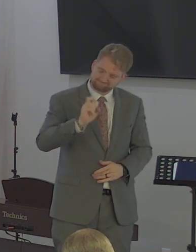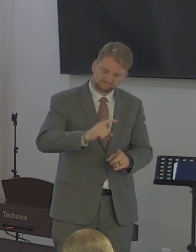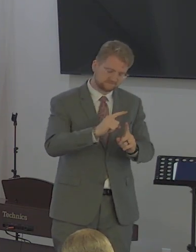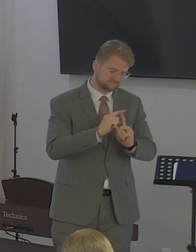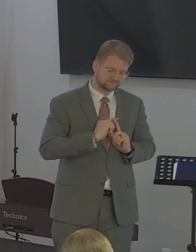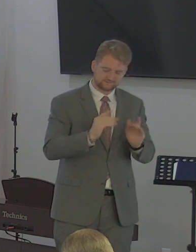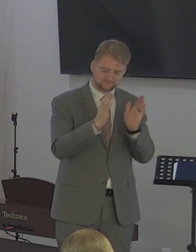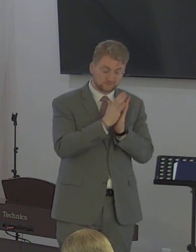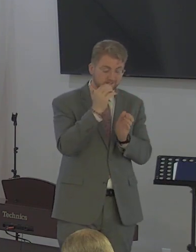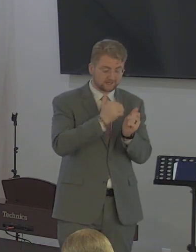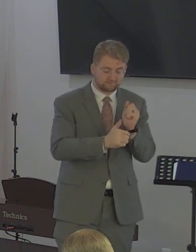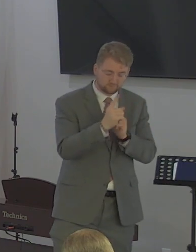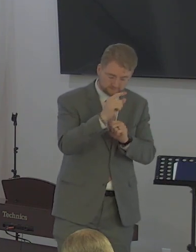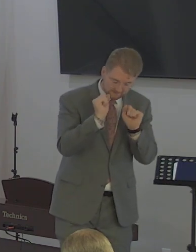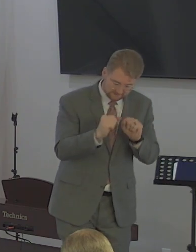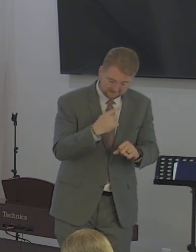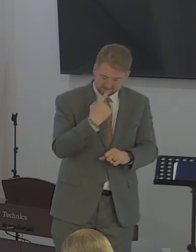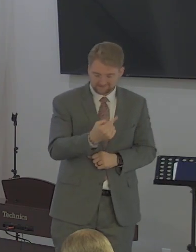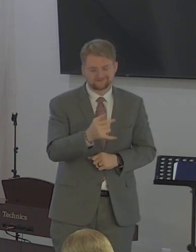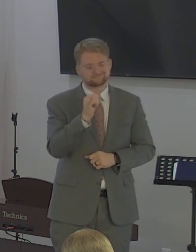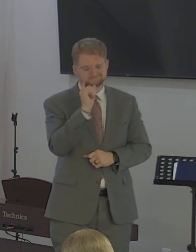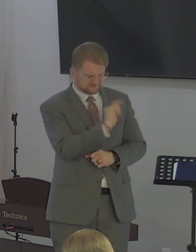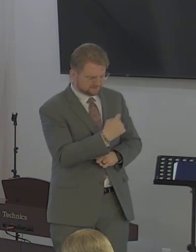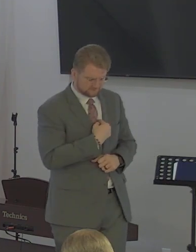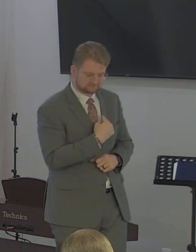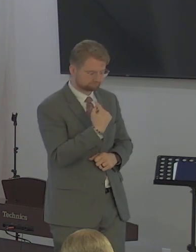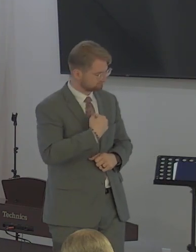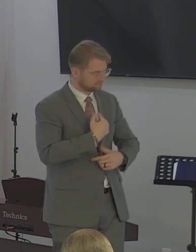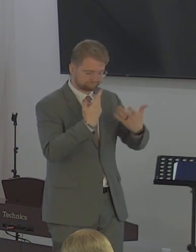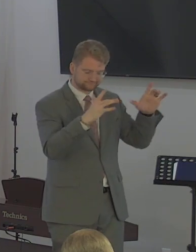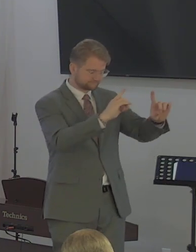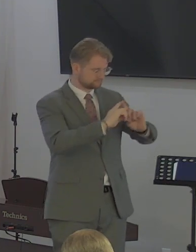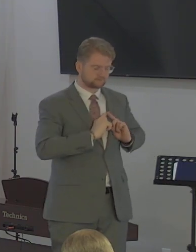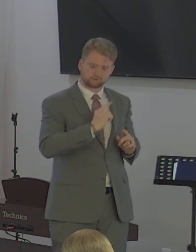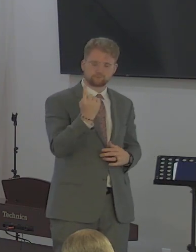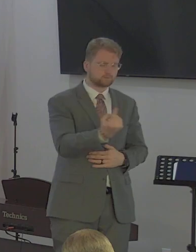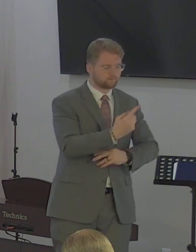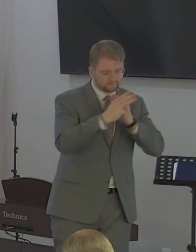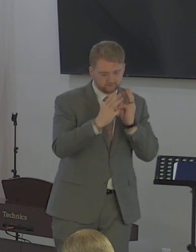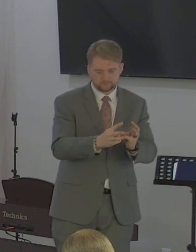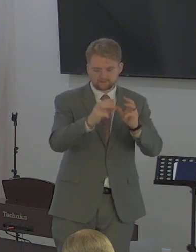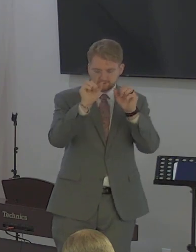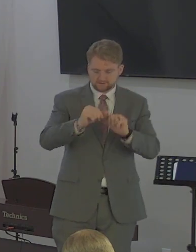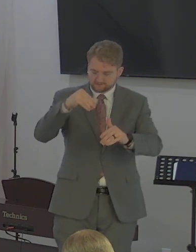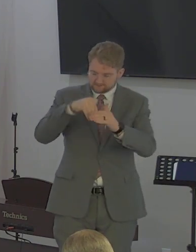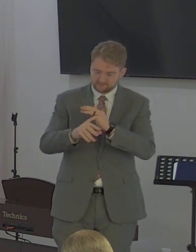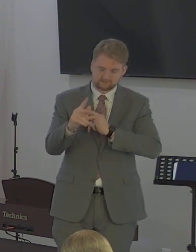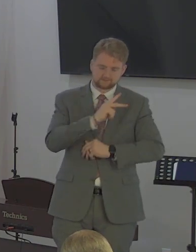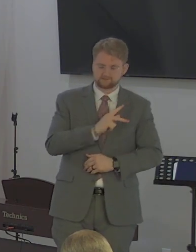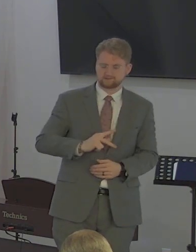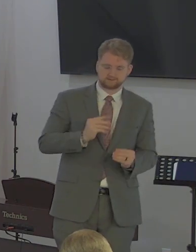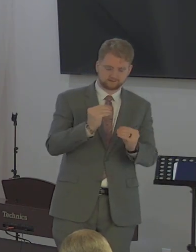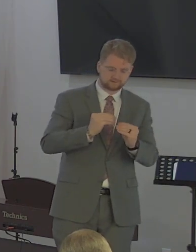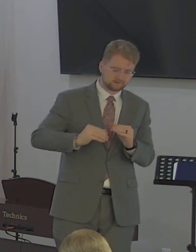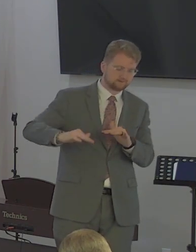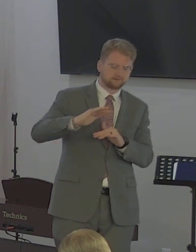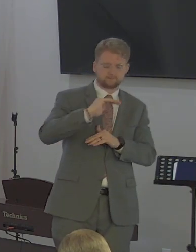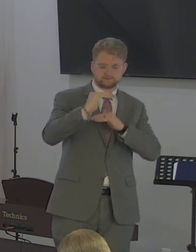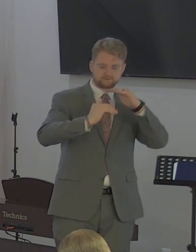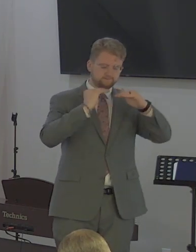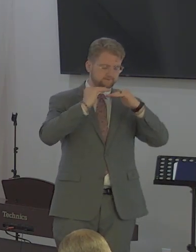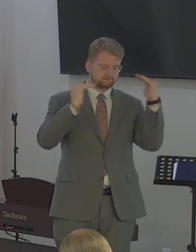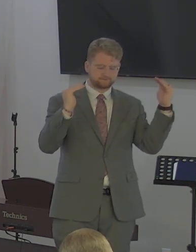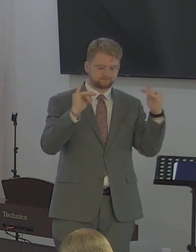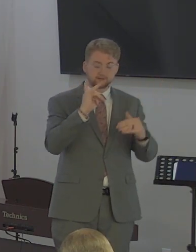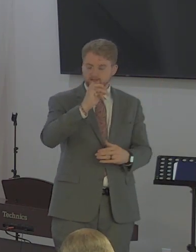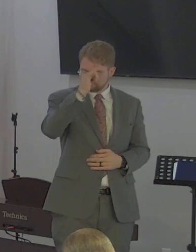everybody can say, yes, that's me. I've been born again. The way to get into the kingdom of heaven, Lord God, you tell us that in your Bible. Except a man be born again, he